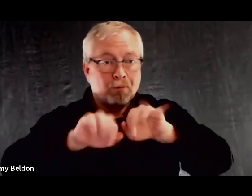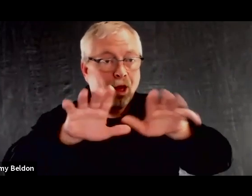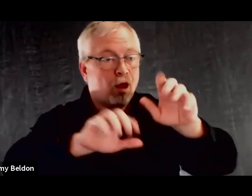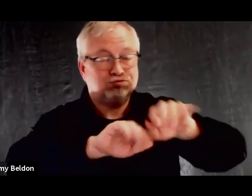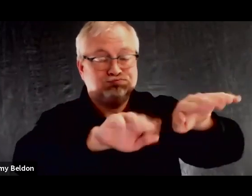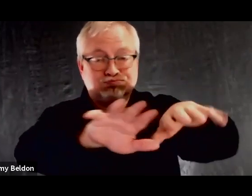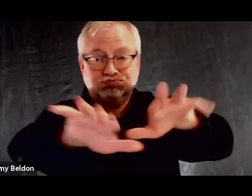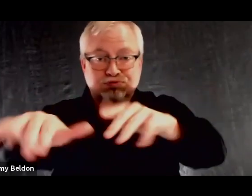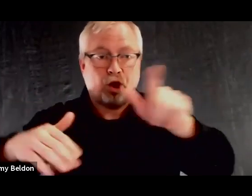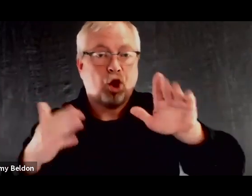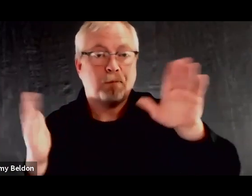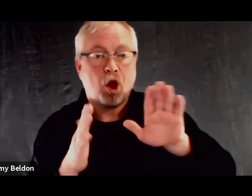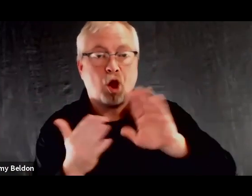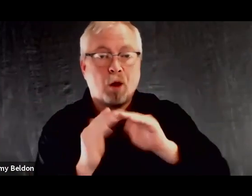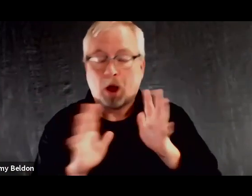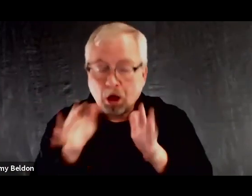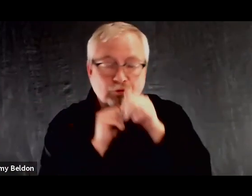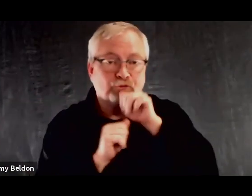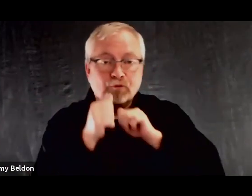that allow us to